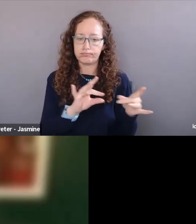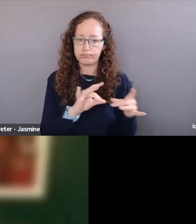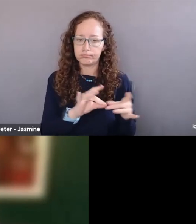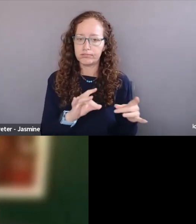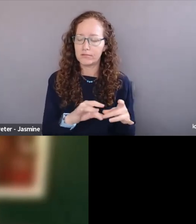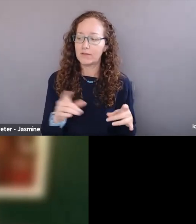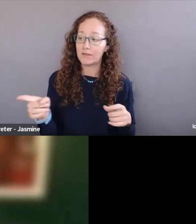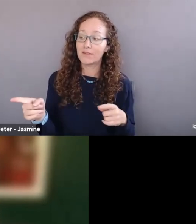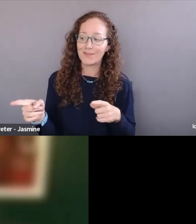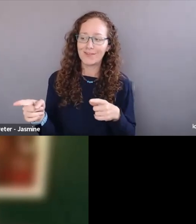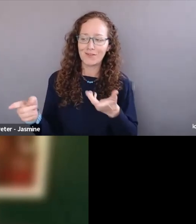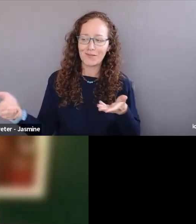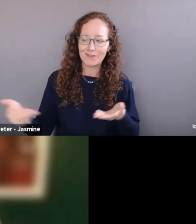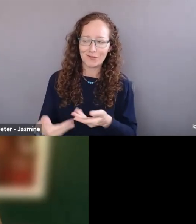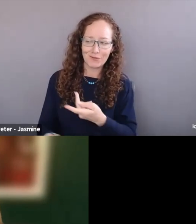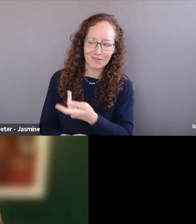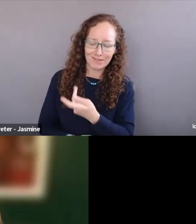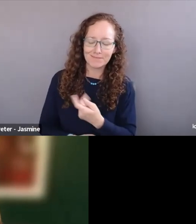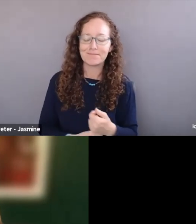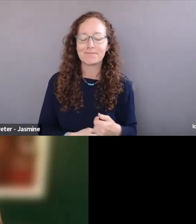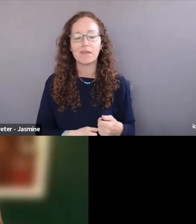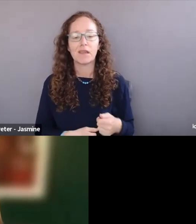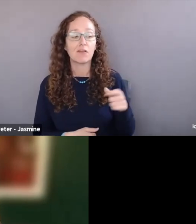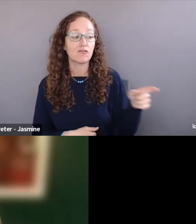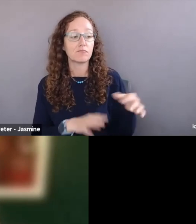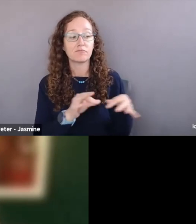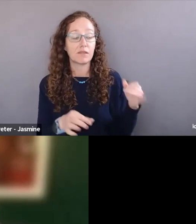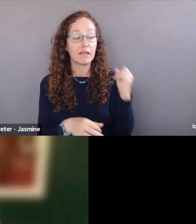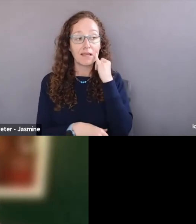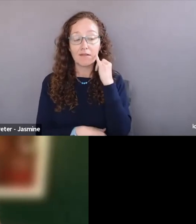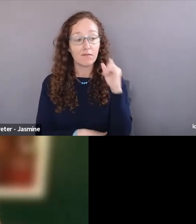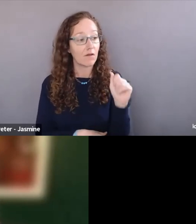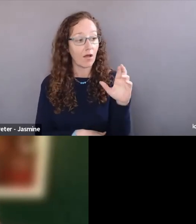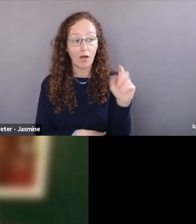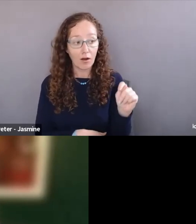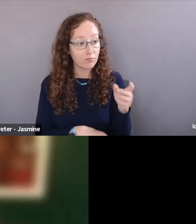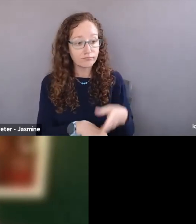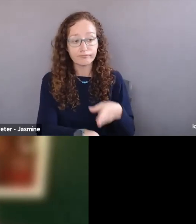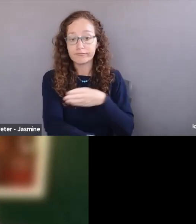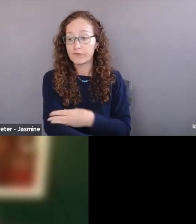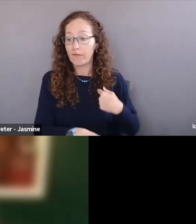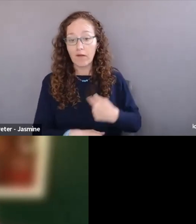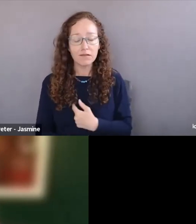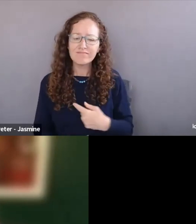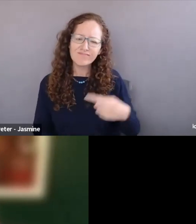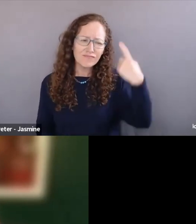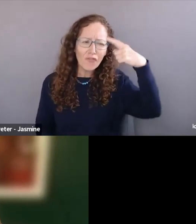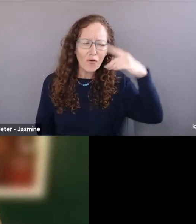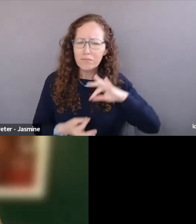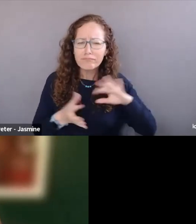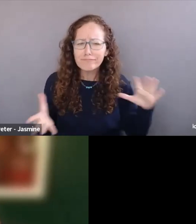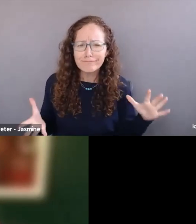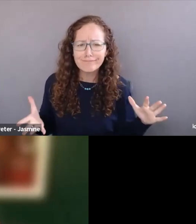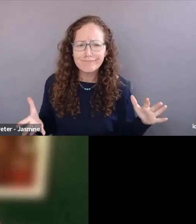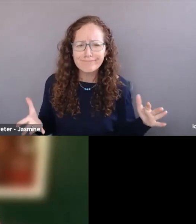introduced me to. She said, if art doesn't make us better, then what on earth is it for? And that's